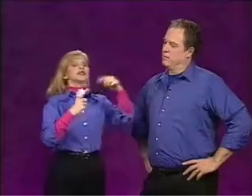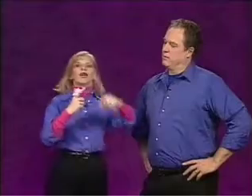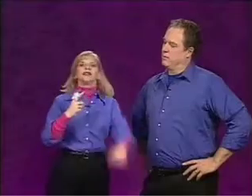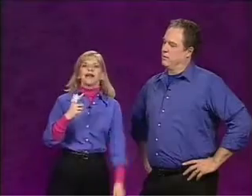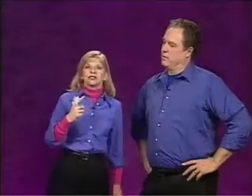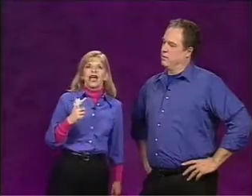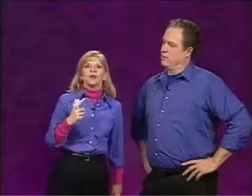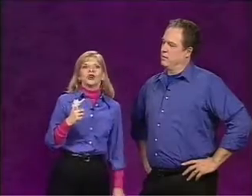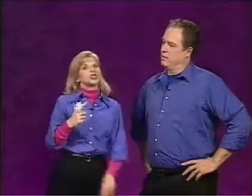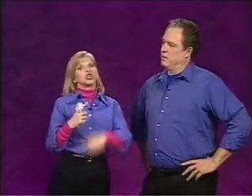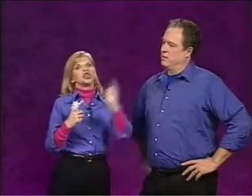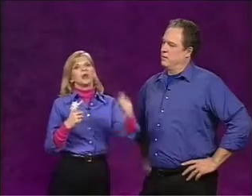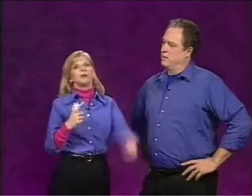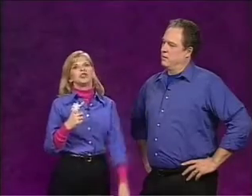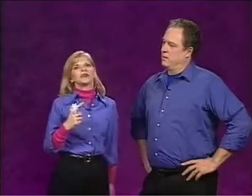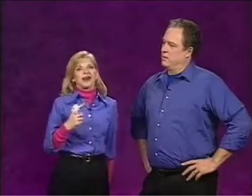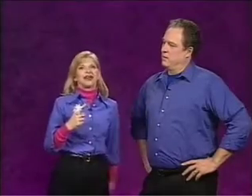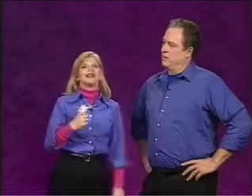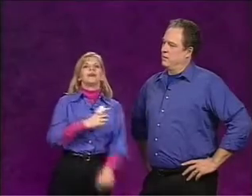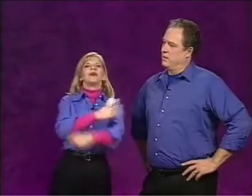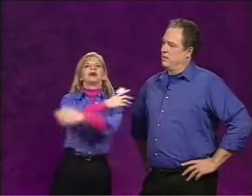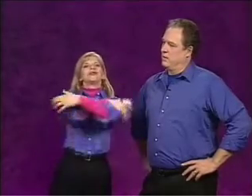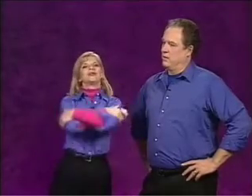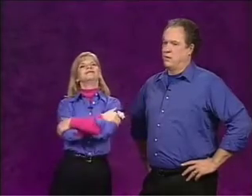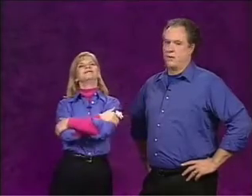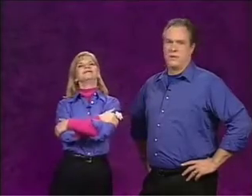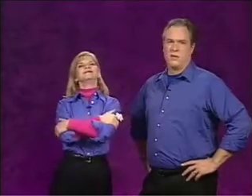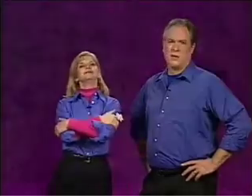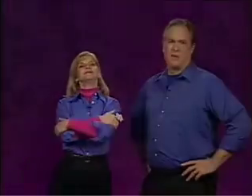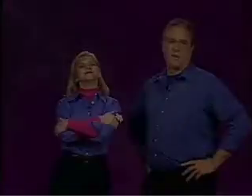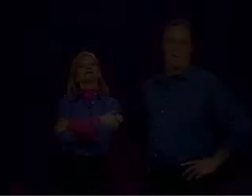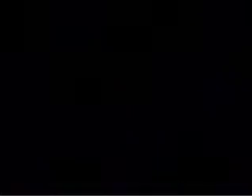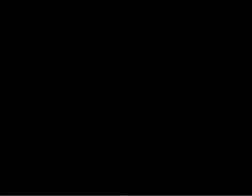Gray, Dallas Cowboys. Could show up just about any time I wanted to.